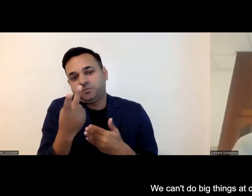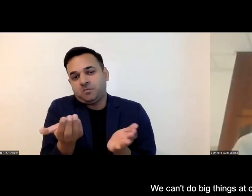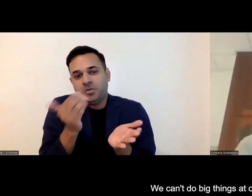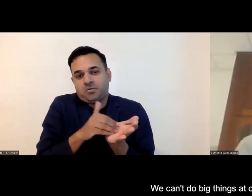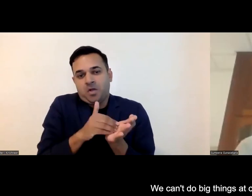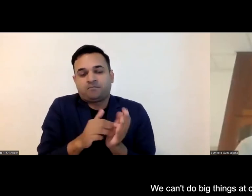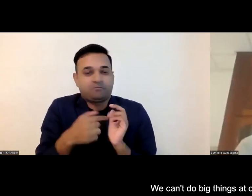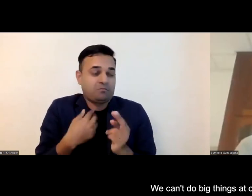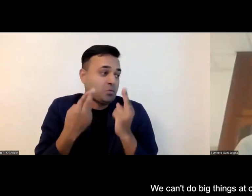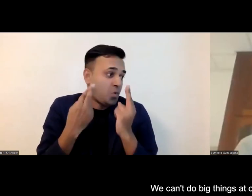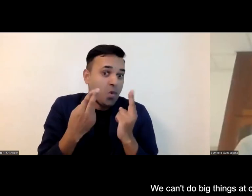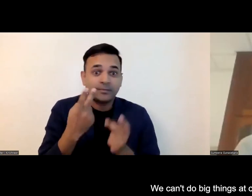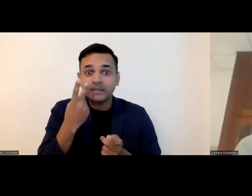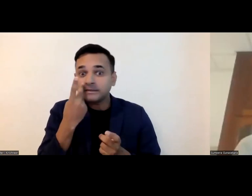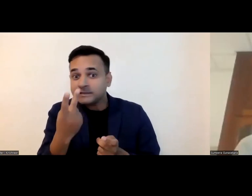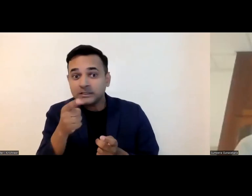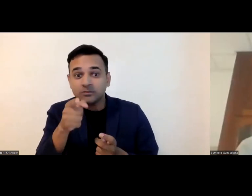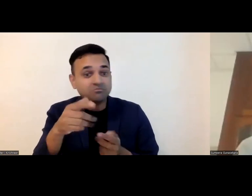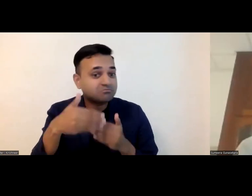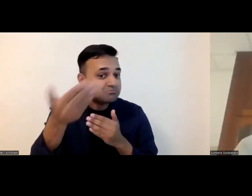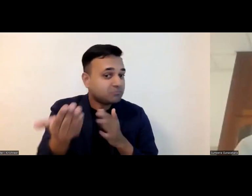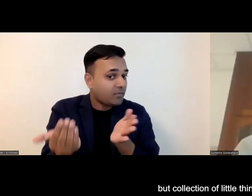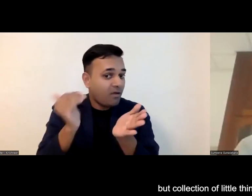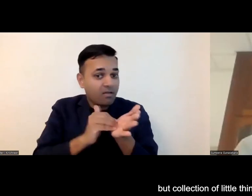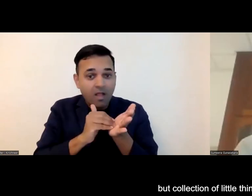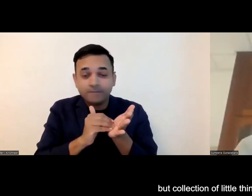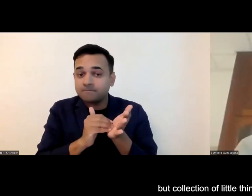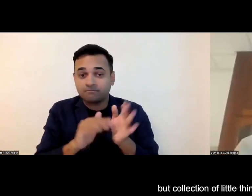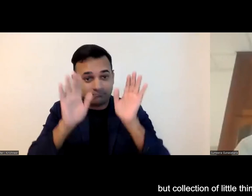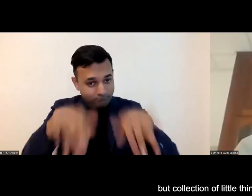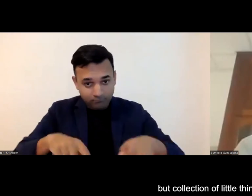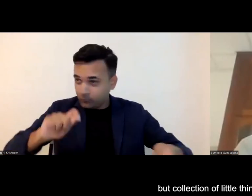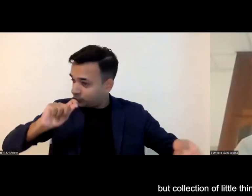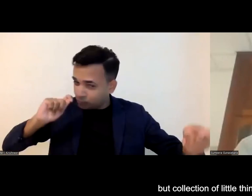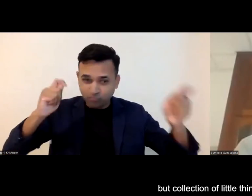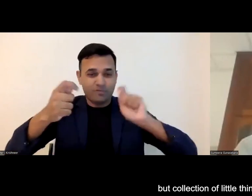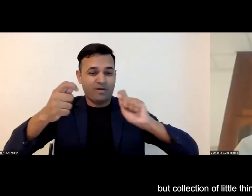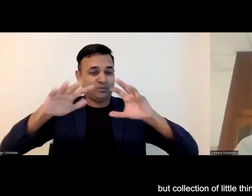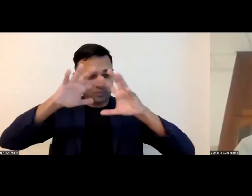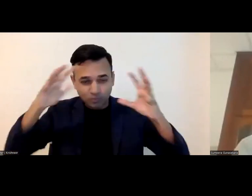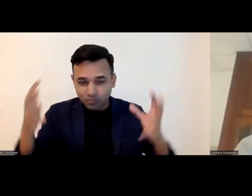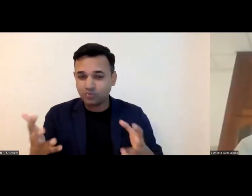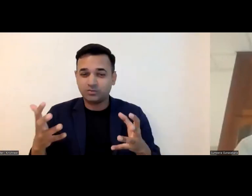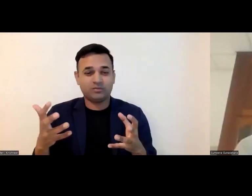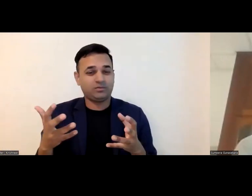can't do big things at once, but collection of little